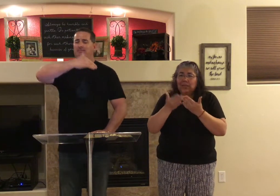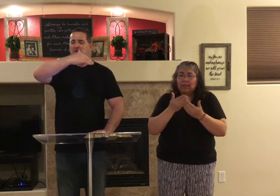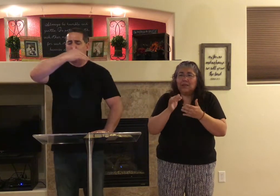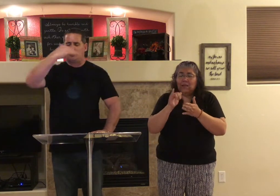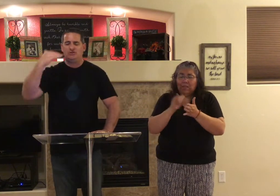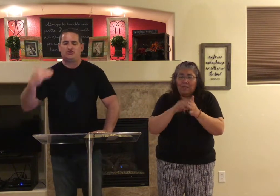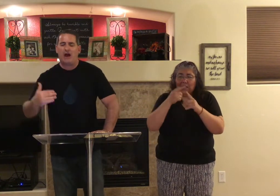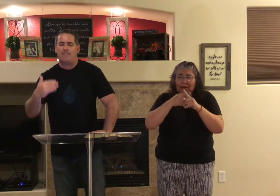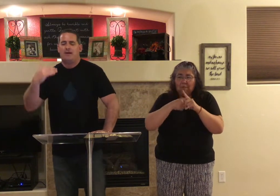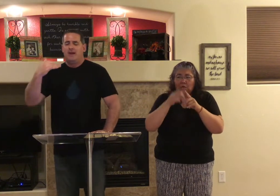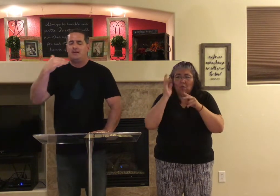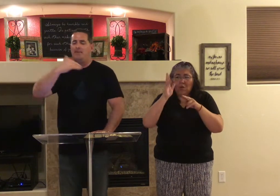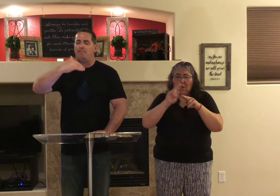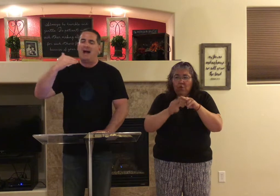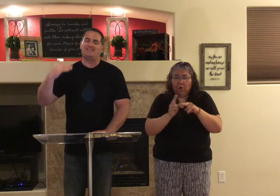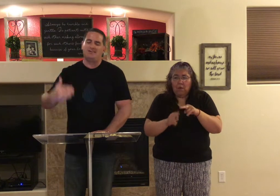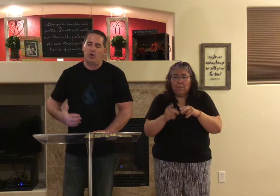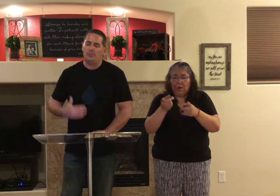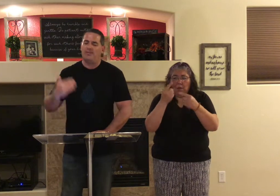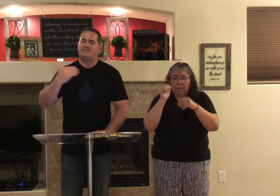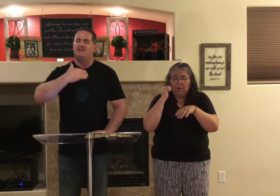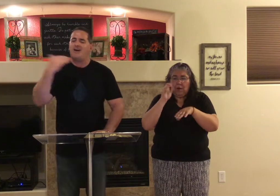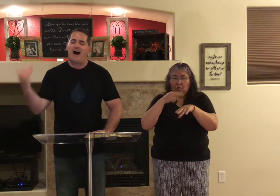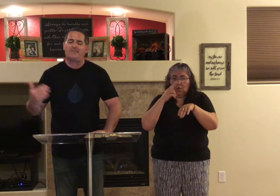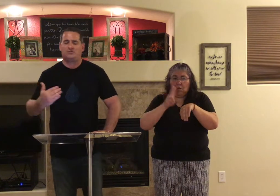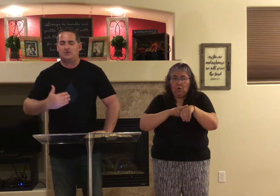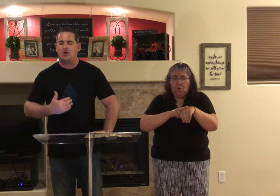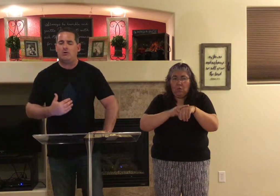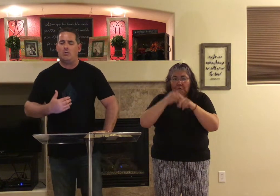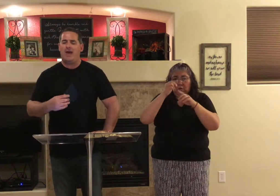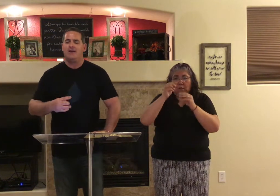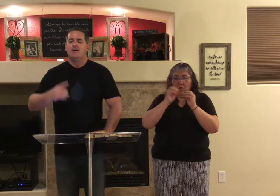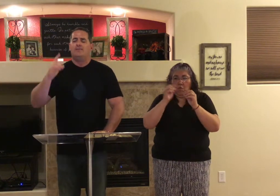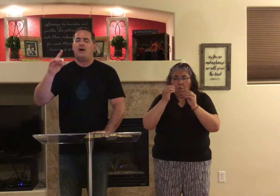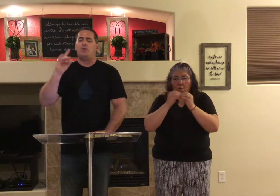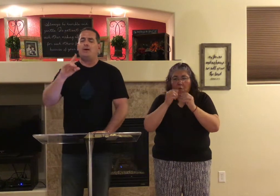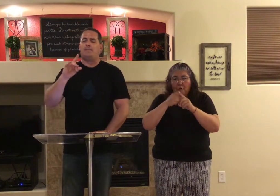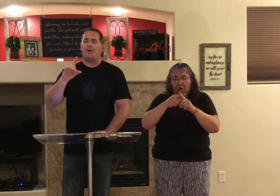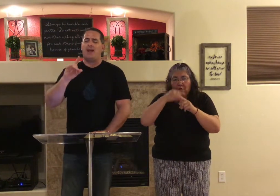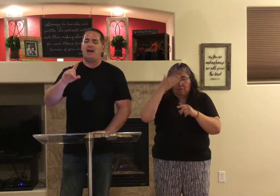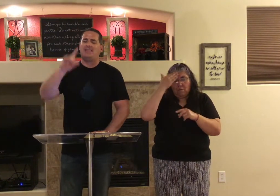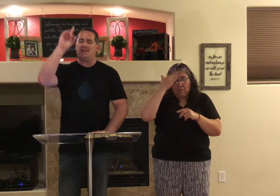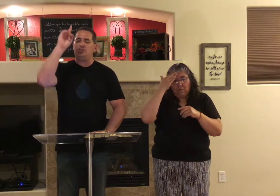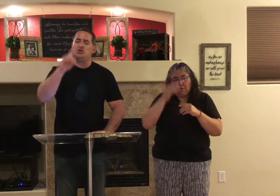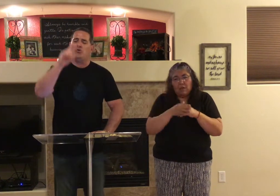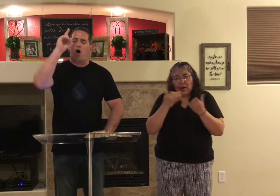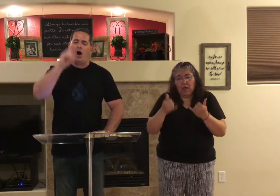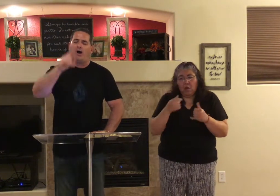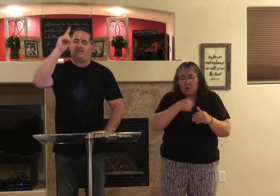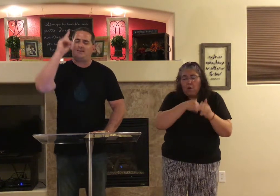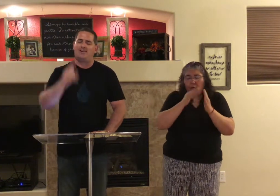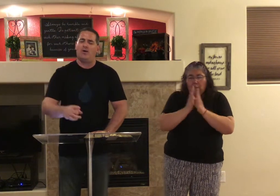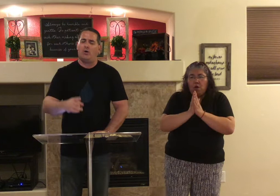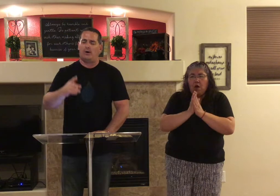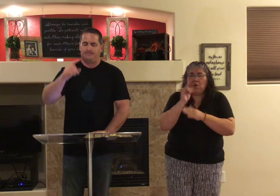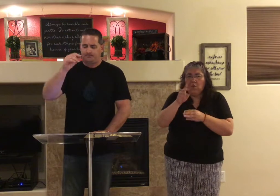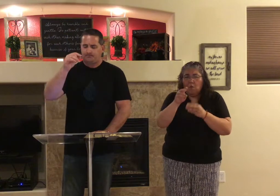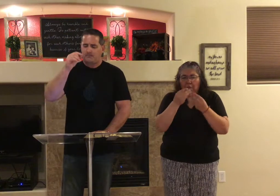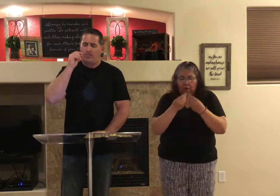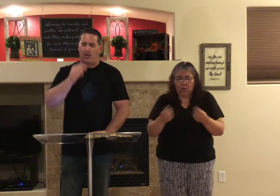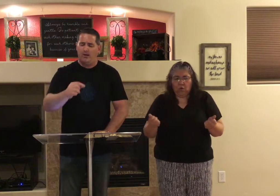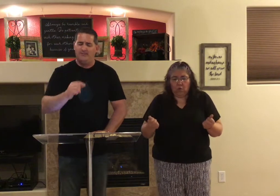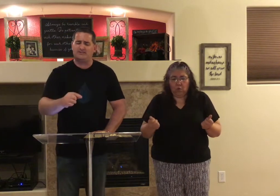that temperatures would drop and come back to normal, that the coughs would go away. Father, we pray, God, that you are the